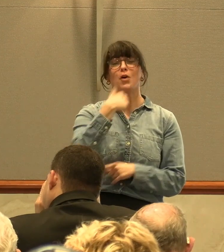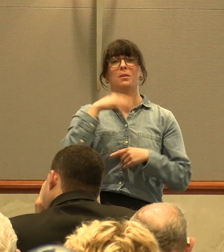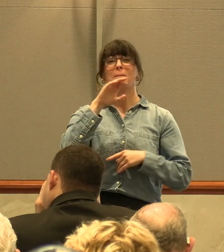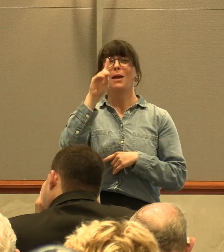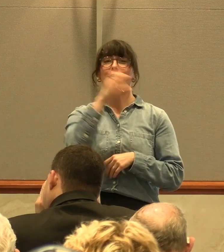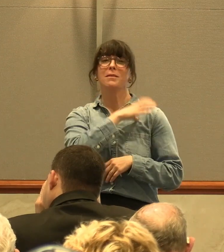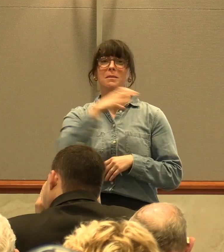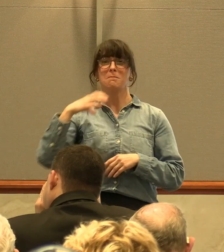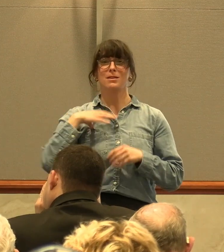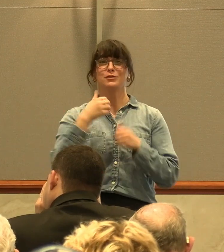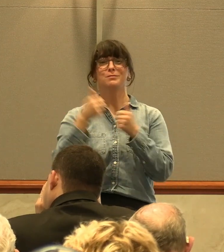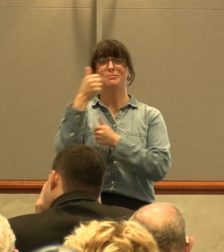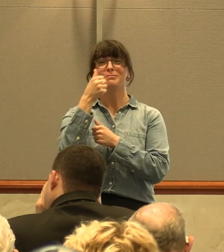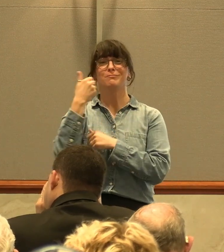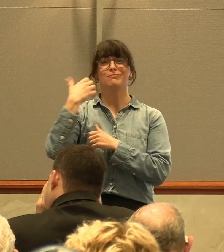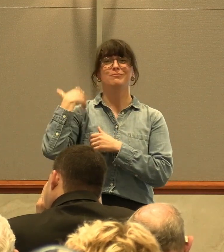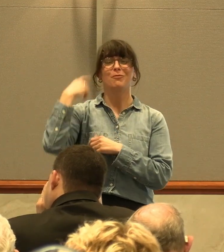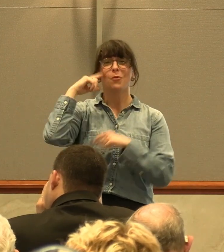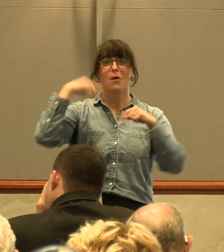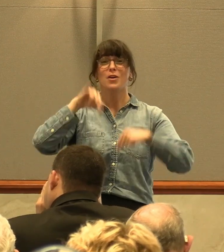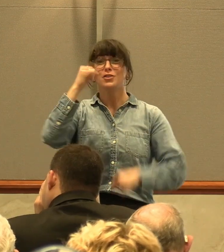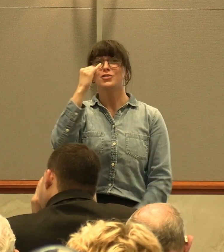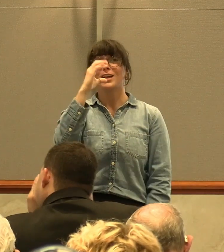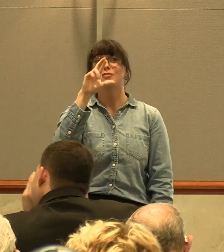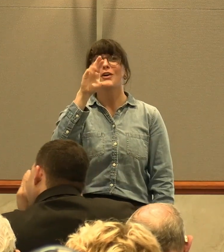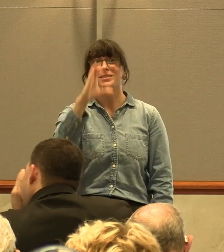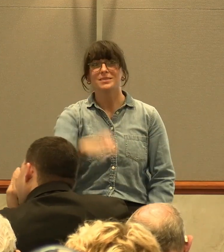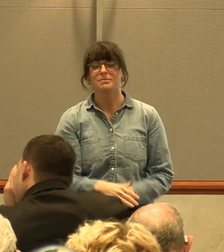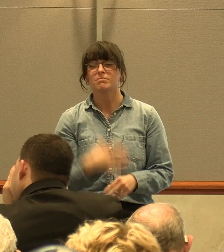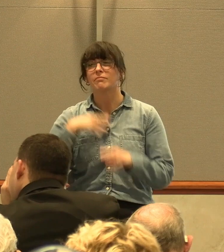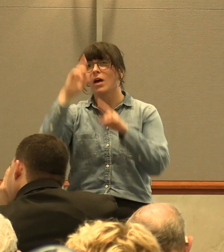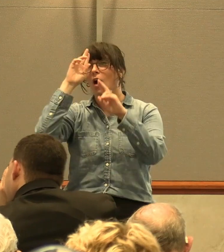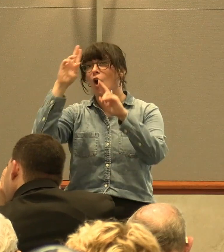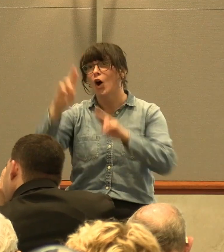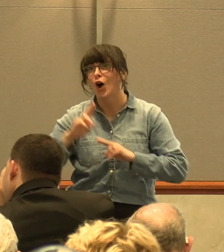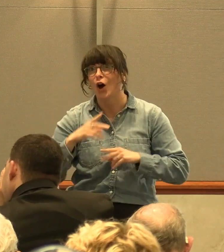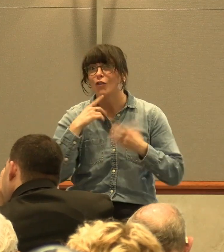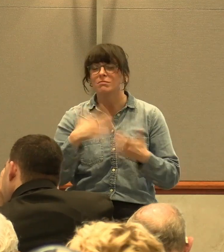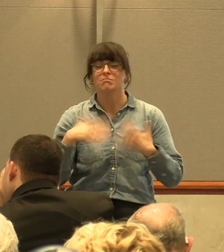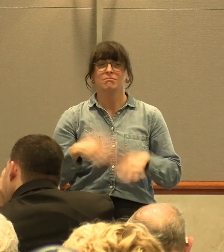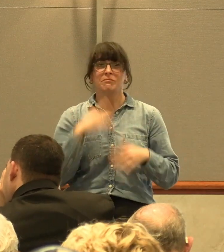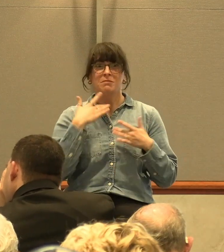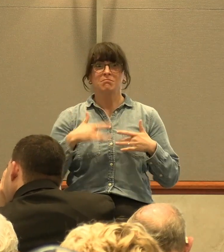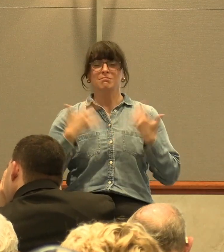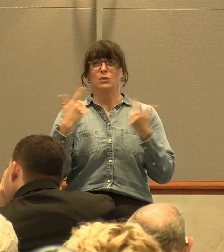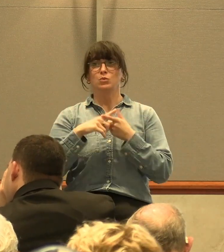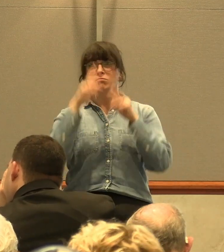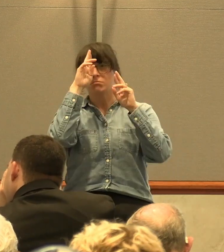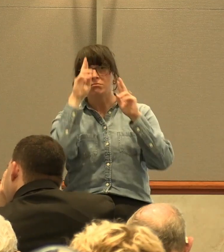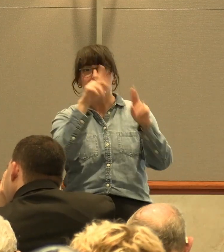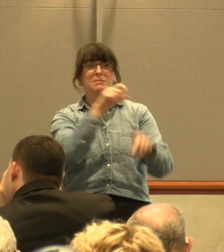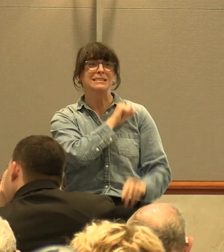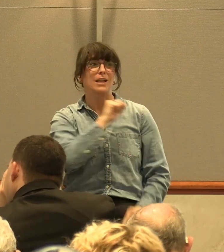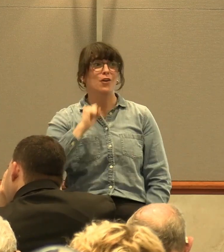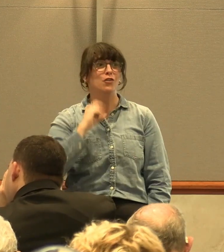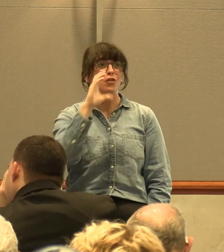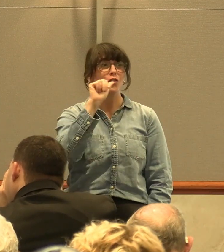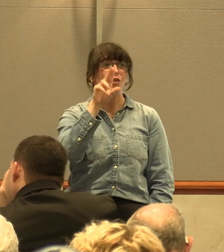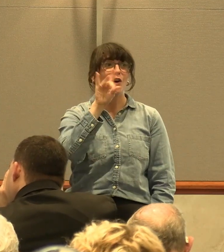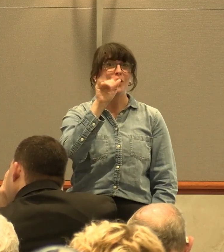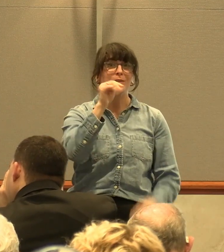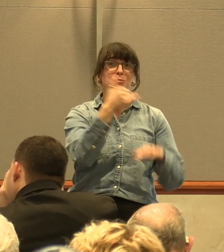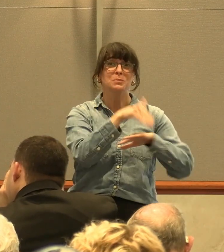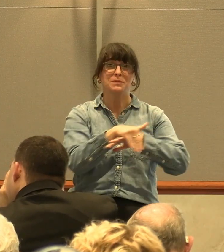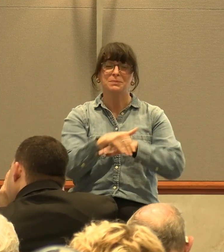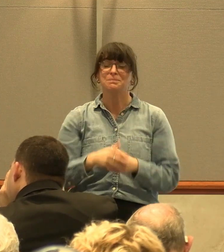for the JCRC. It's an honor and a privilege to have the opportunity to pay tribute to Senator Ben Cardin this